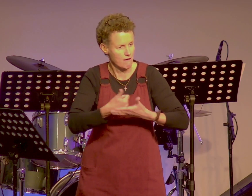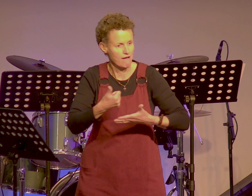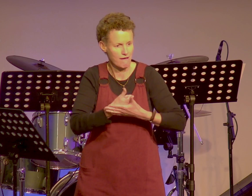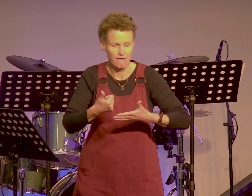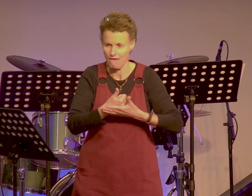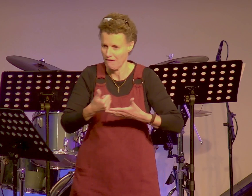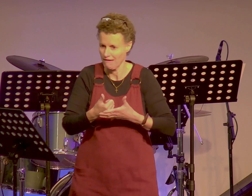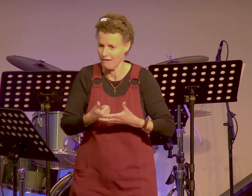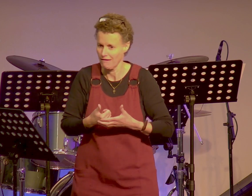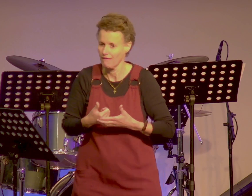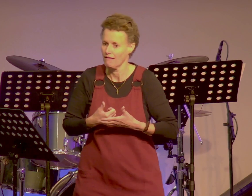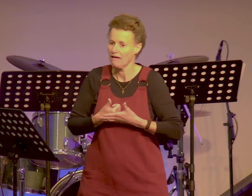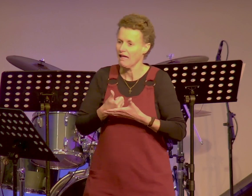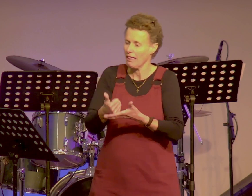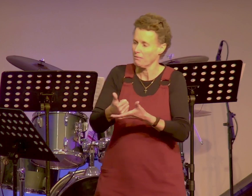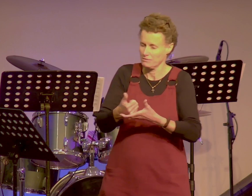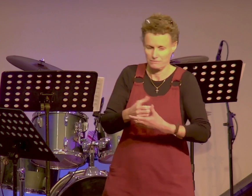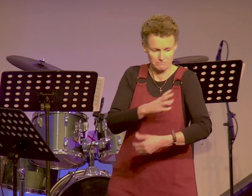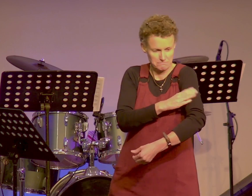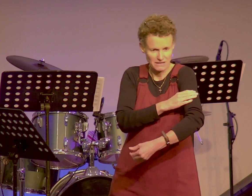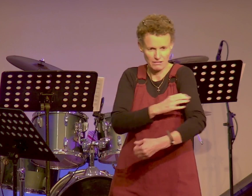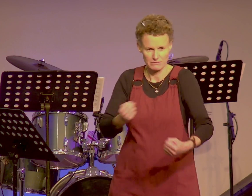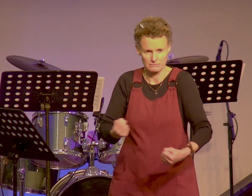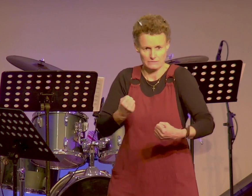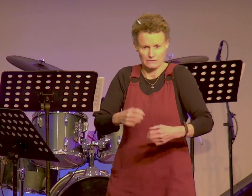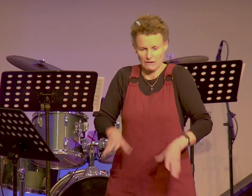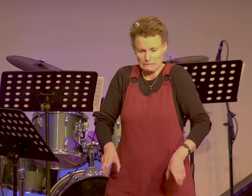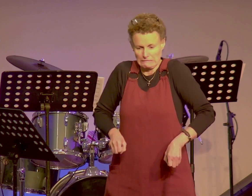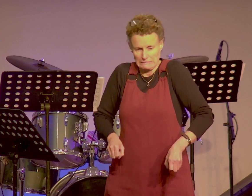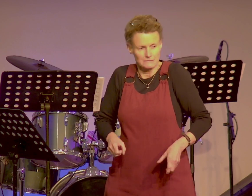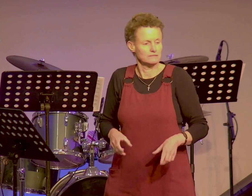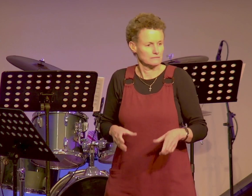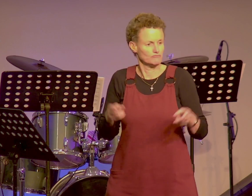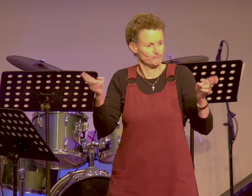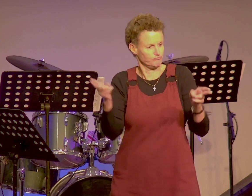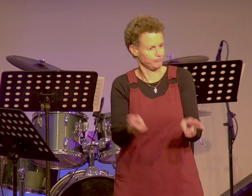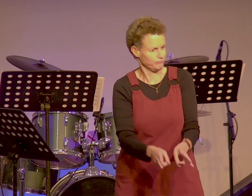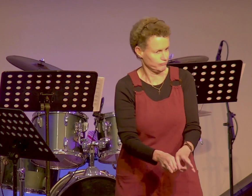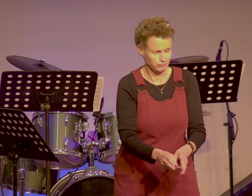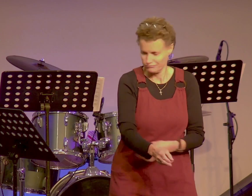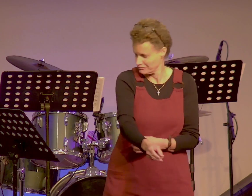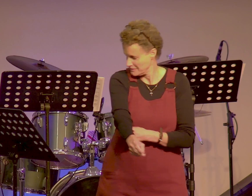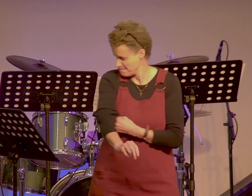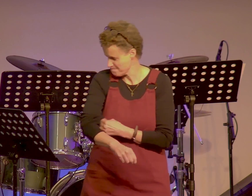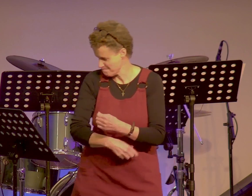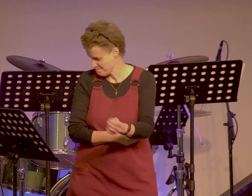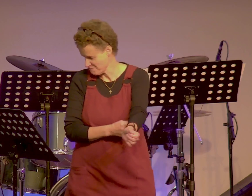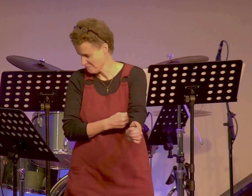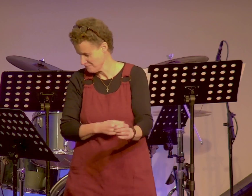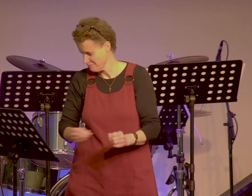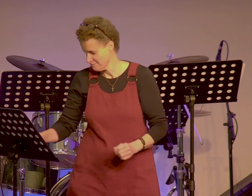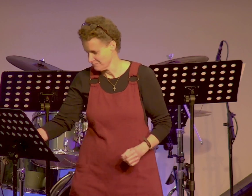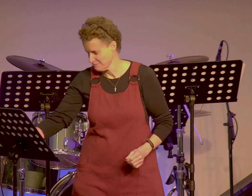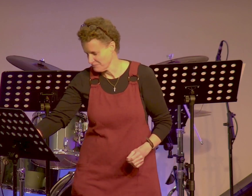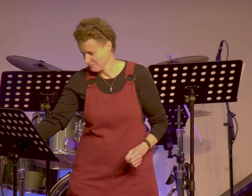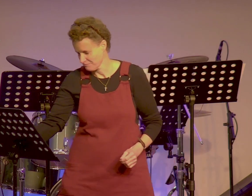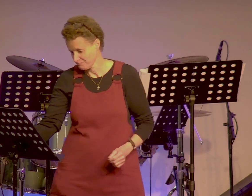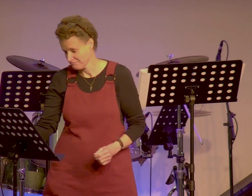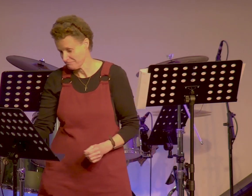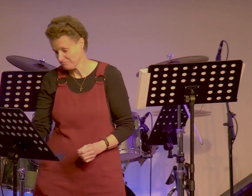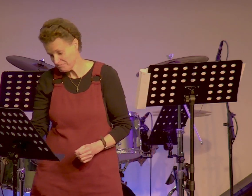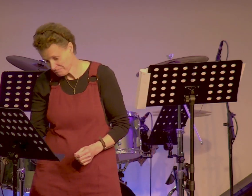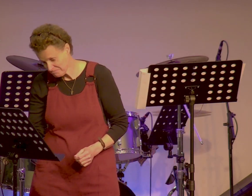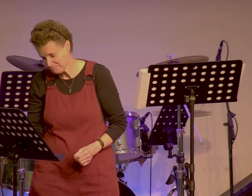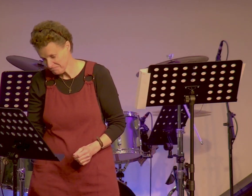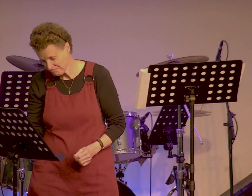and beat in a regular rhythm. So, and it also helps their muscles if they get stiff. So So a bit